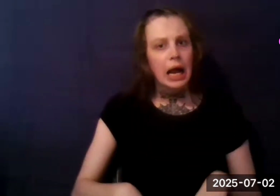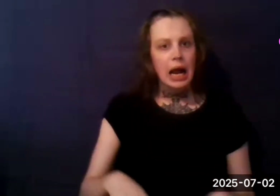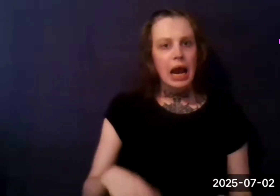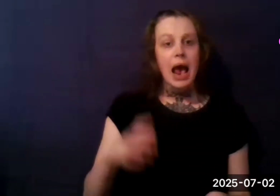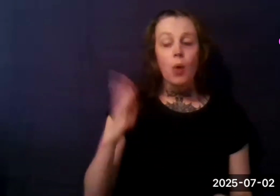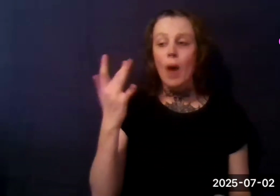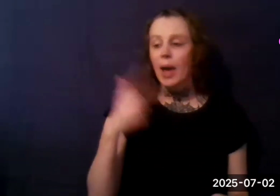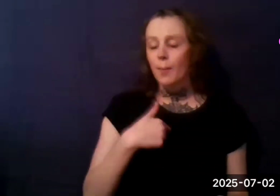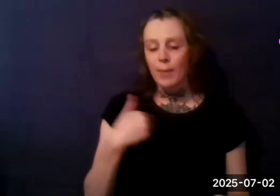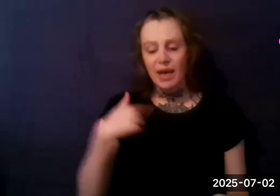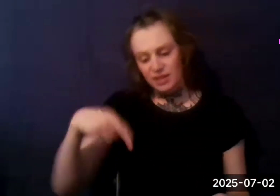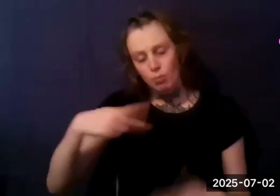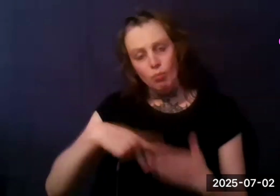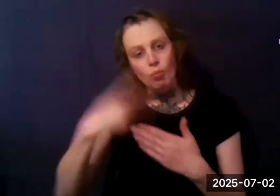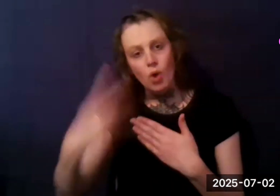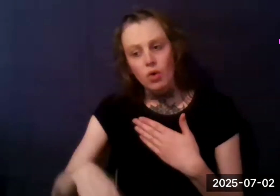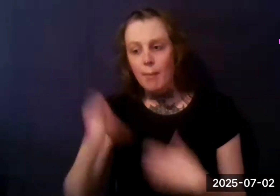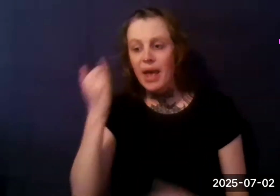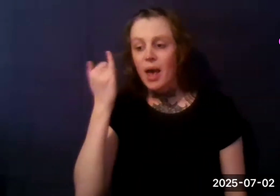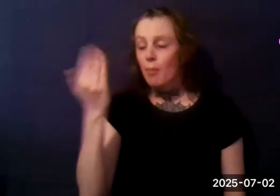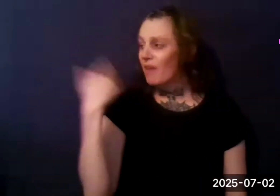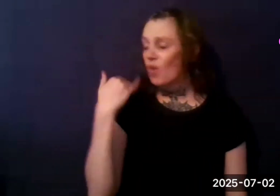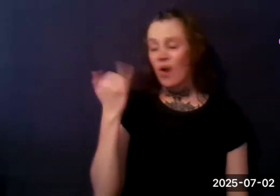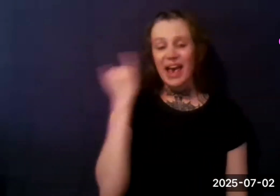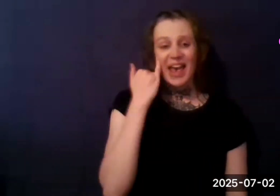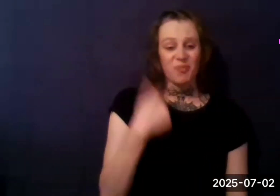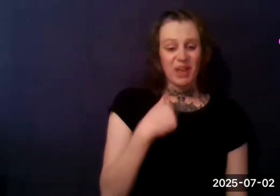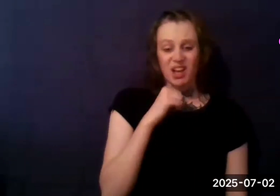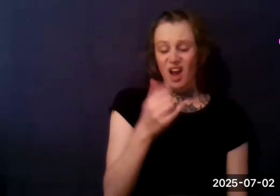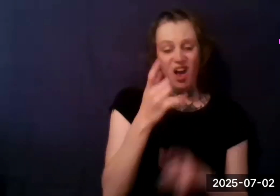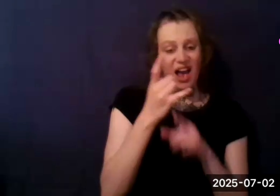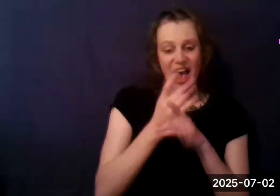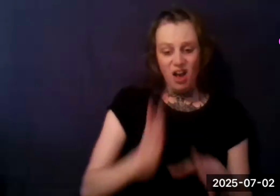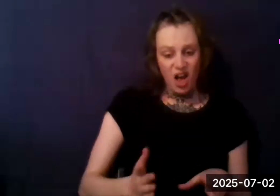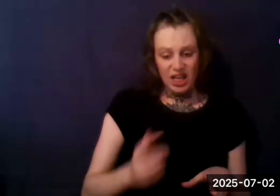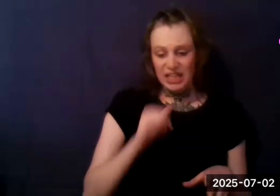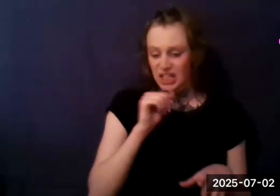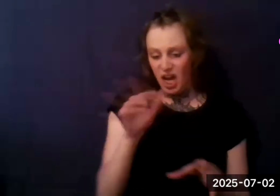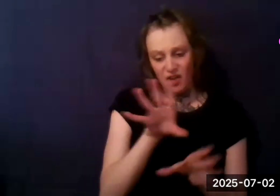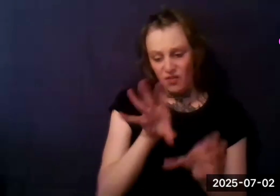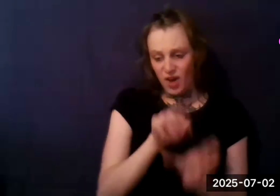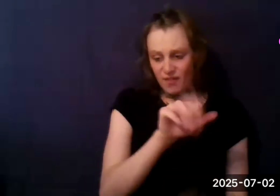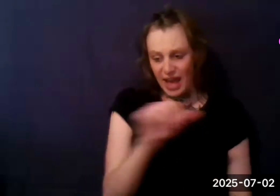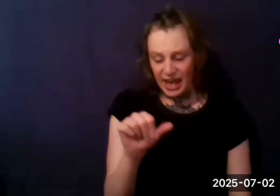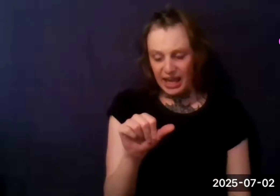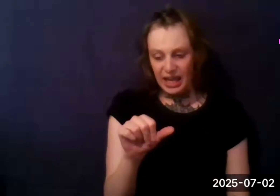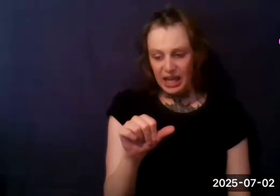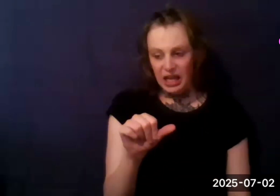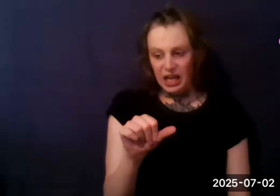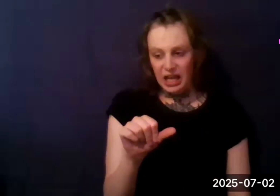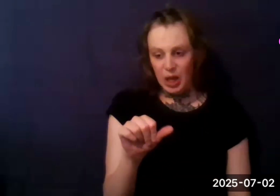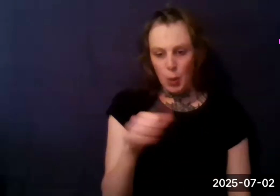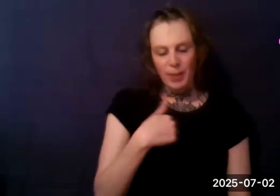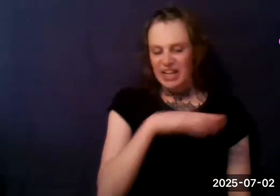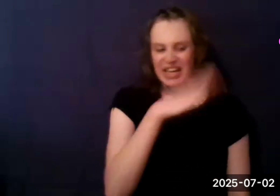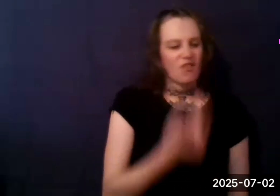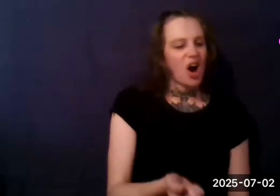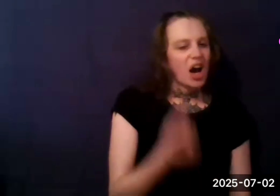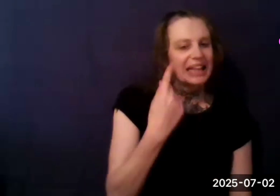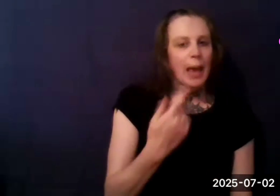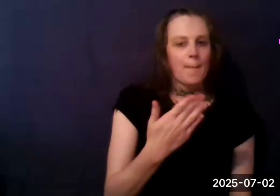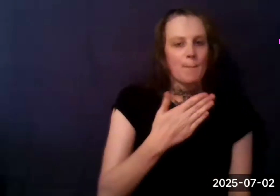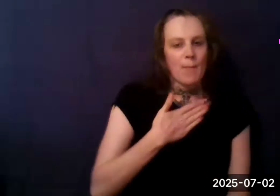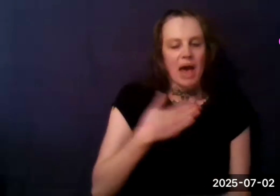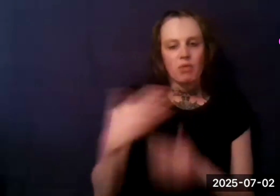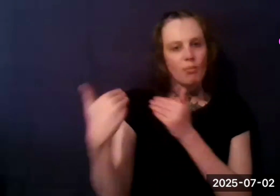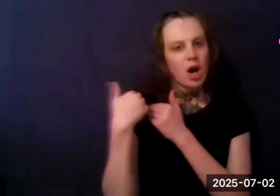I never would have gotten to like this level of understanding like my part in things and be able to clear that wreckage away to have a relationship with